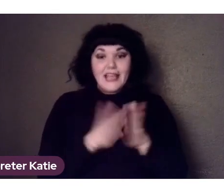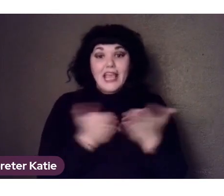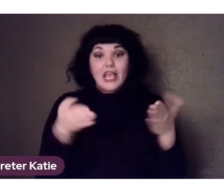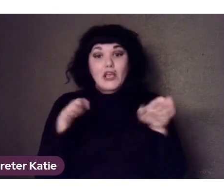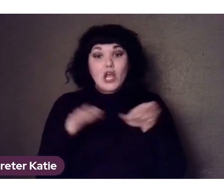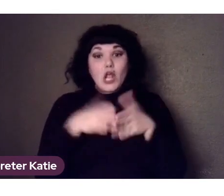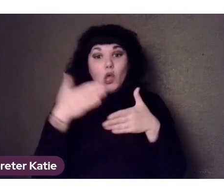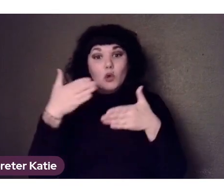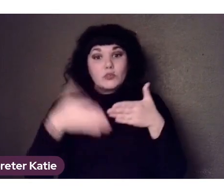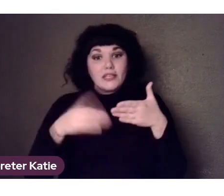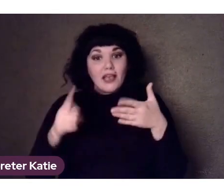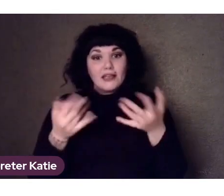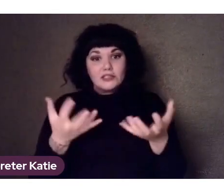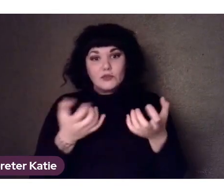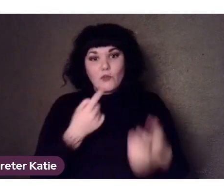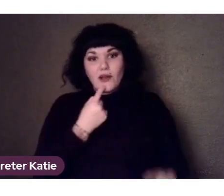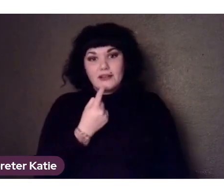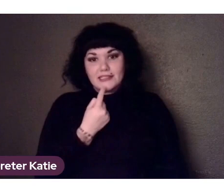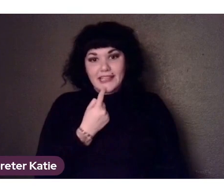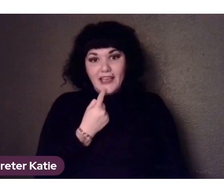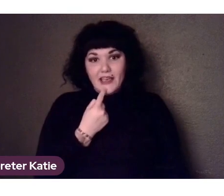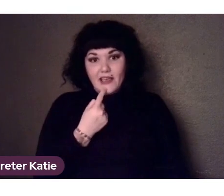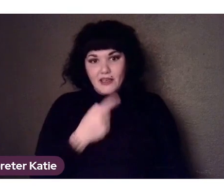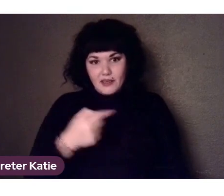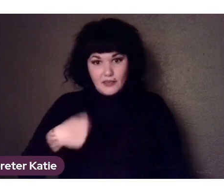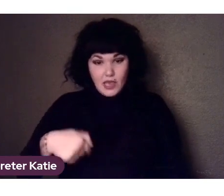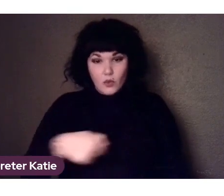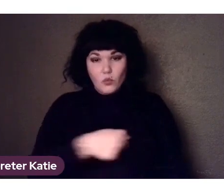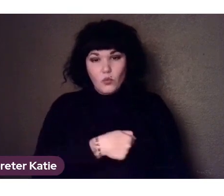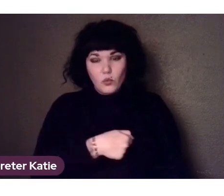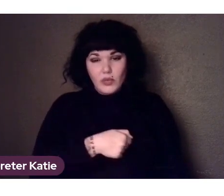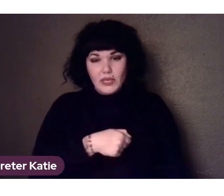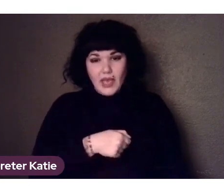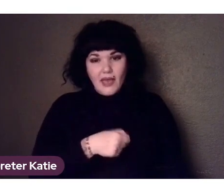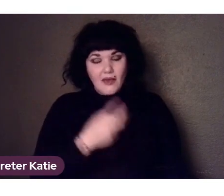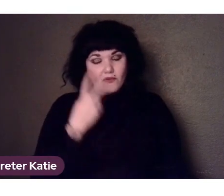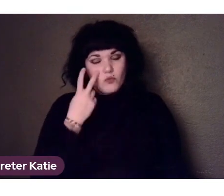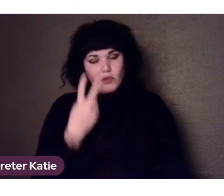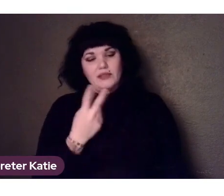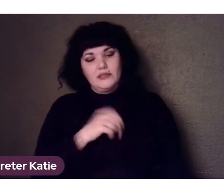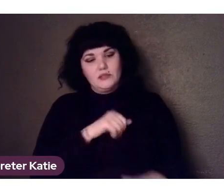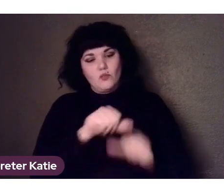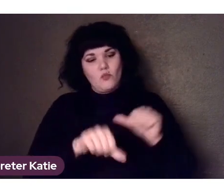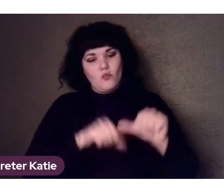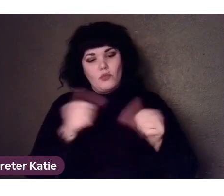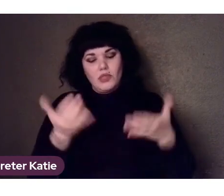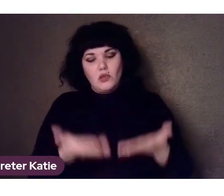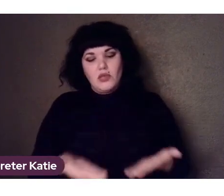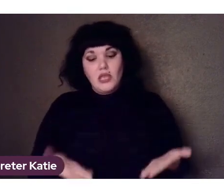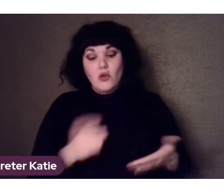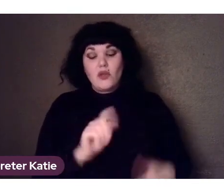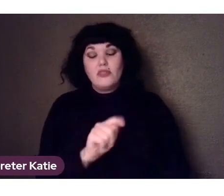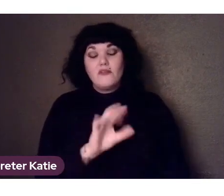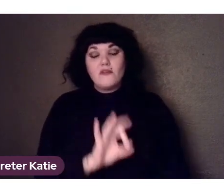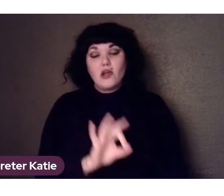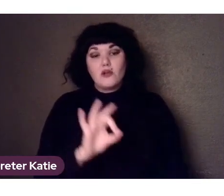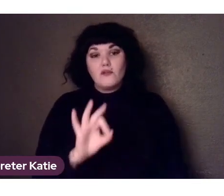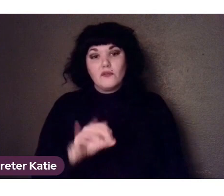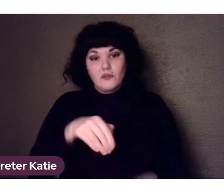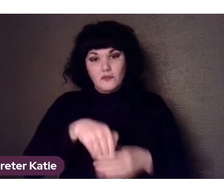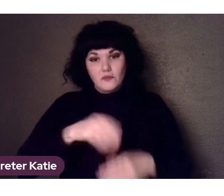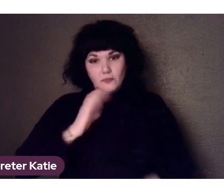In closing, I just want to say that we have witnessed one another here at the Firecracker Foundation and in our